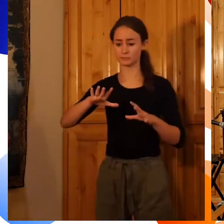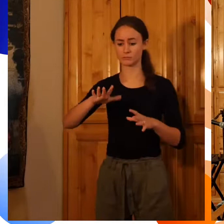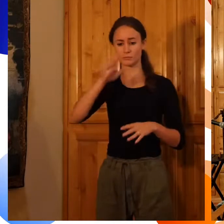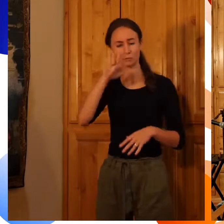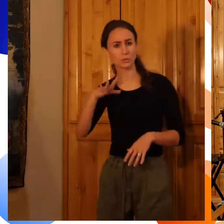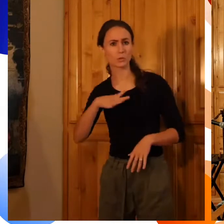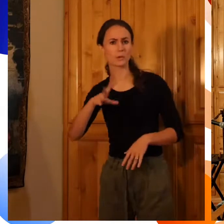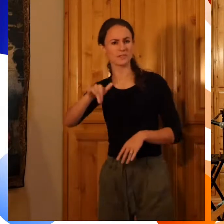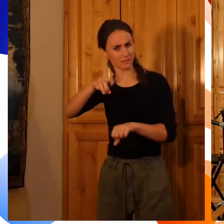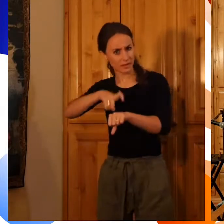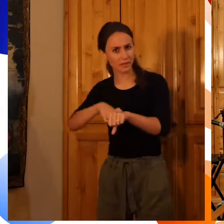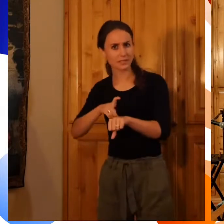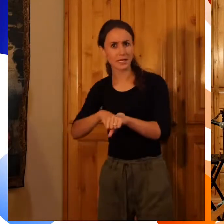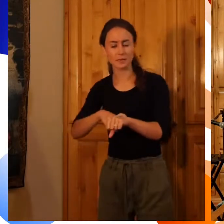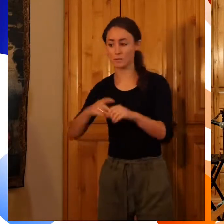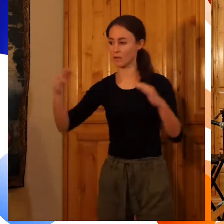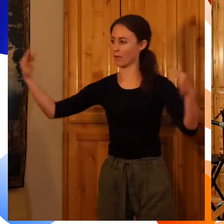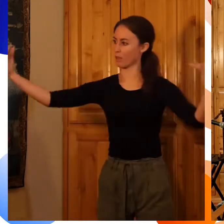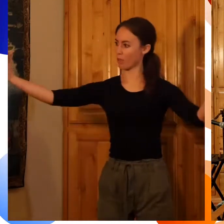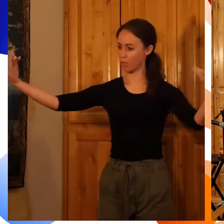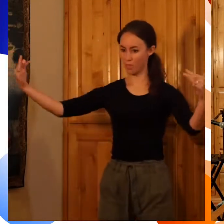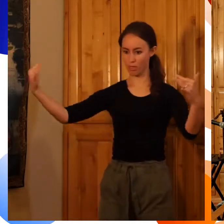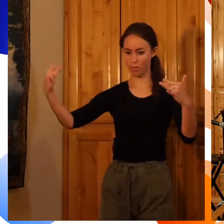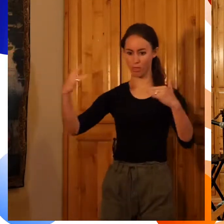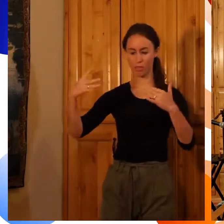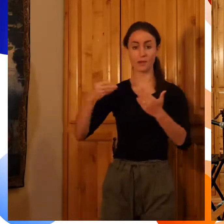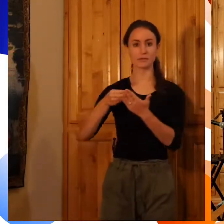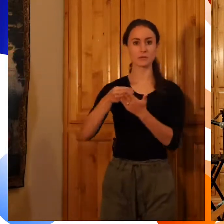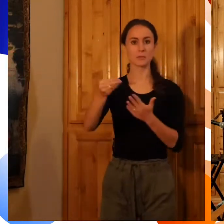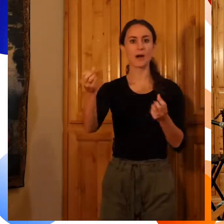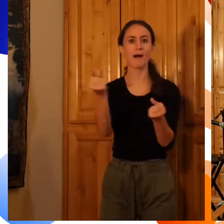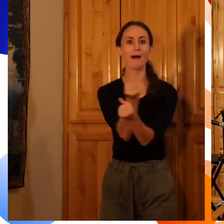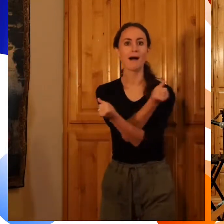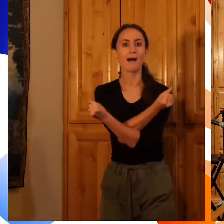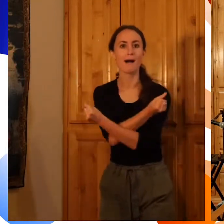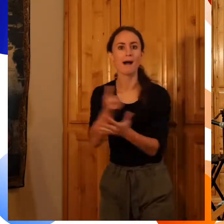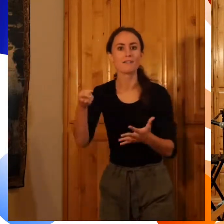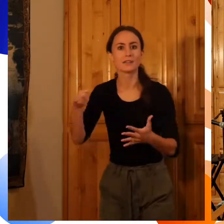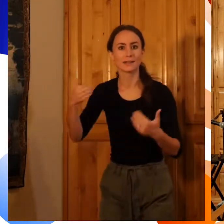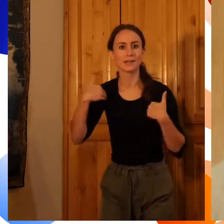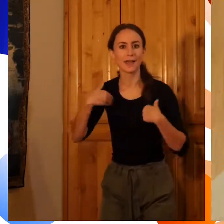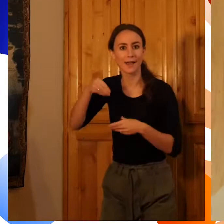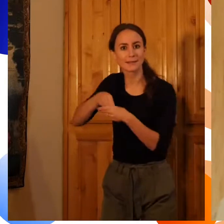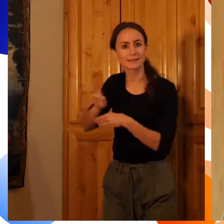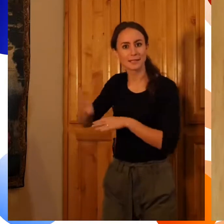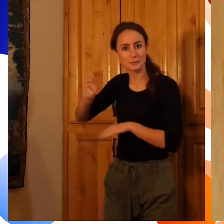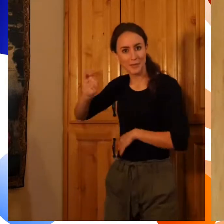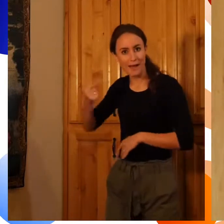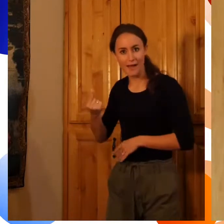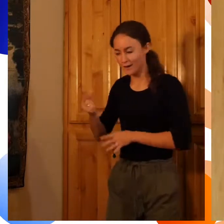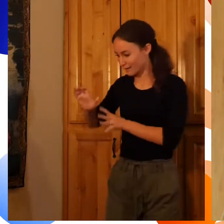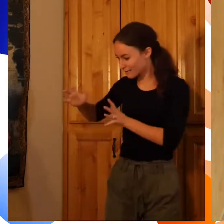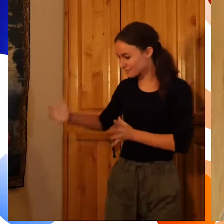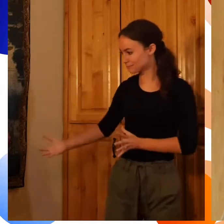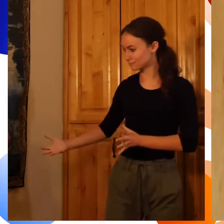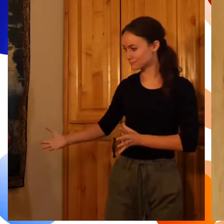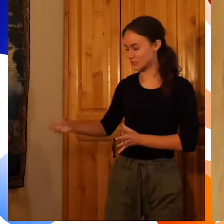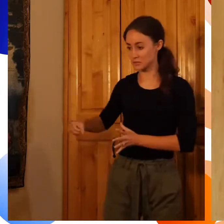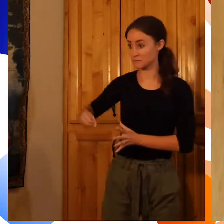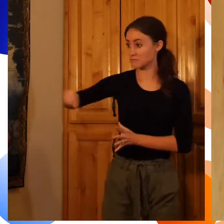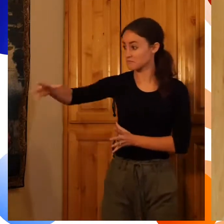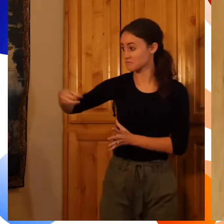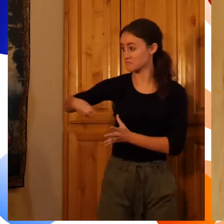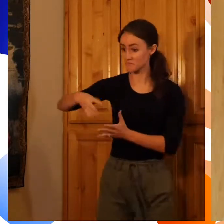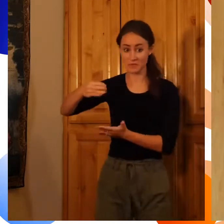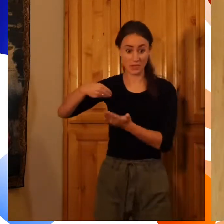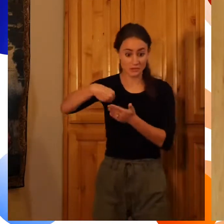bought everything that Donald had made. 10 pots, 10 pans, 10 spoons, 10 cups, 10 ladles. If Donald made it out of 10, he sold